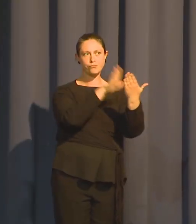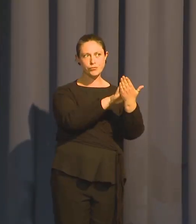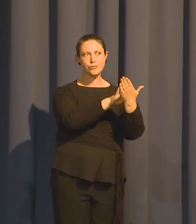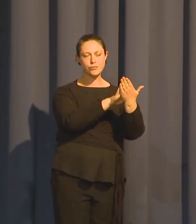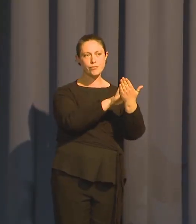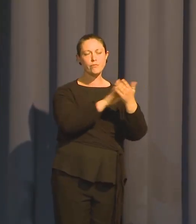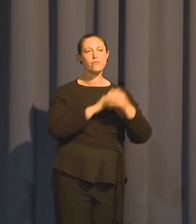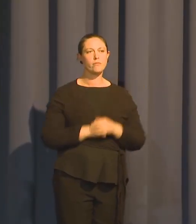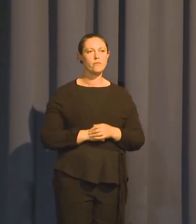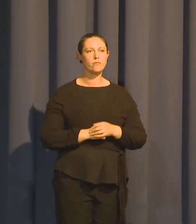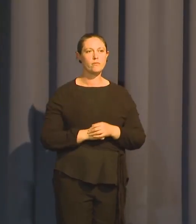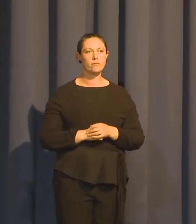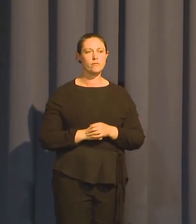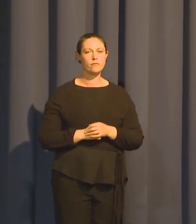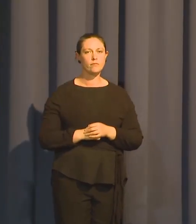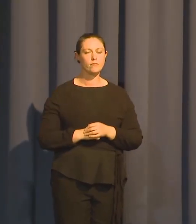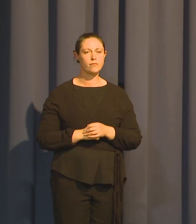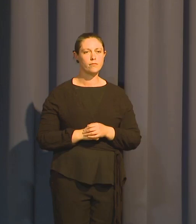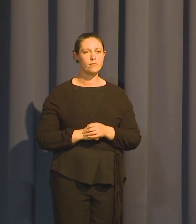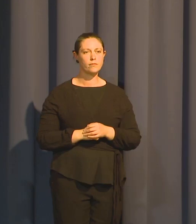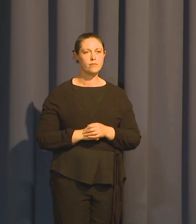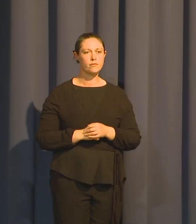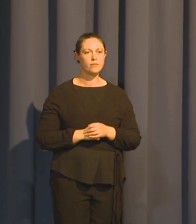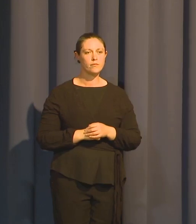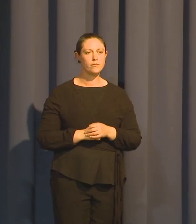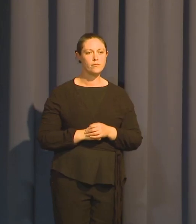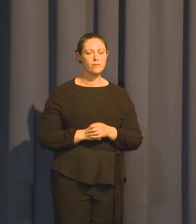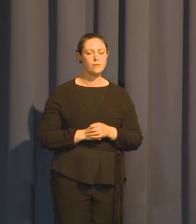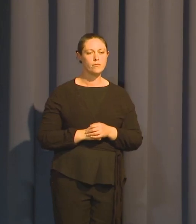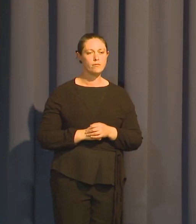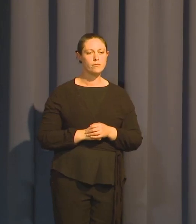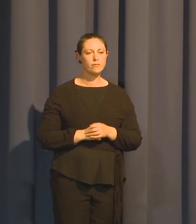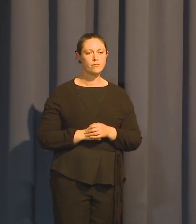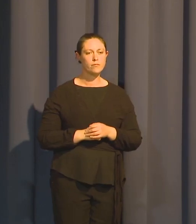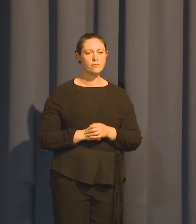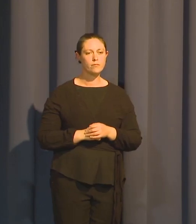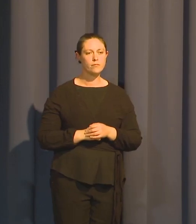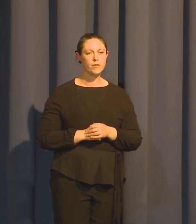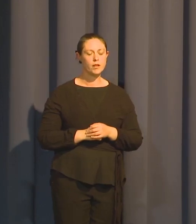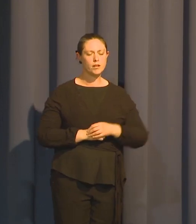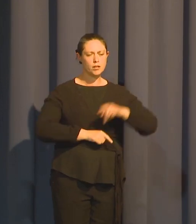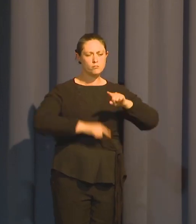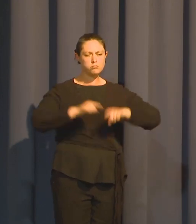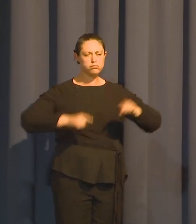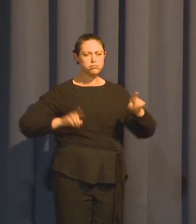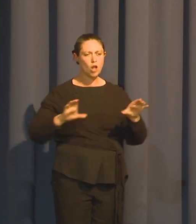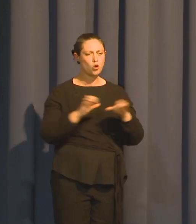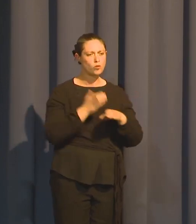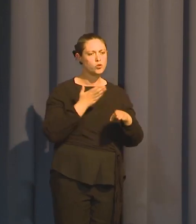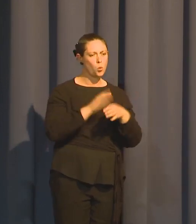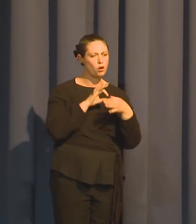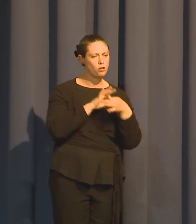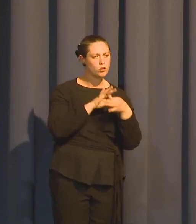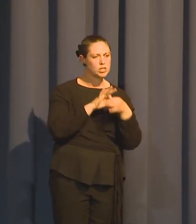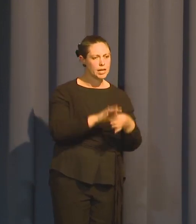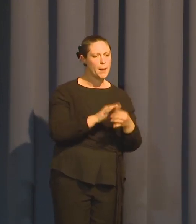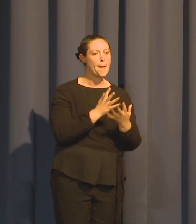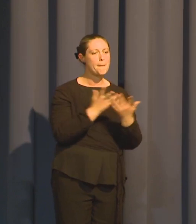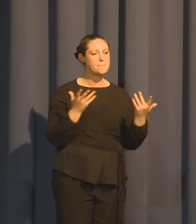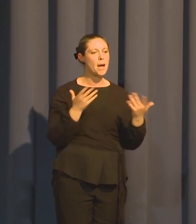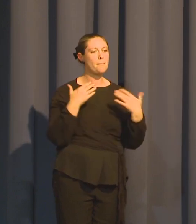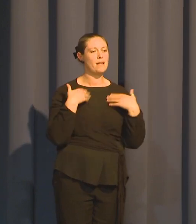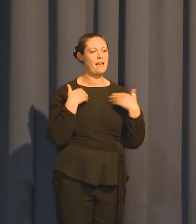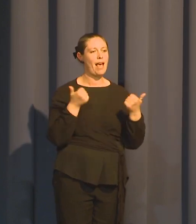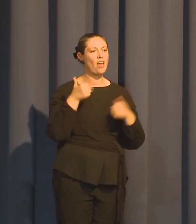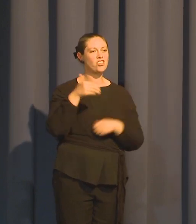as Alistair noted before. We're working really closely with a range of entities, the Public Health South, the OIC, and